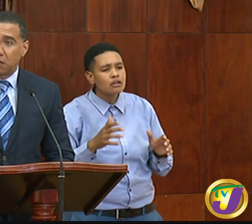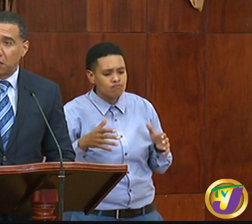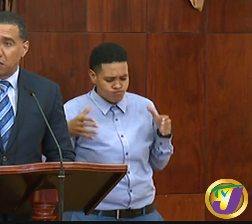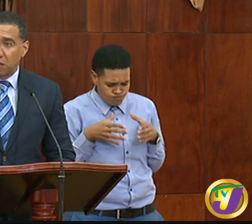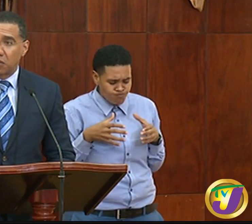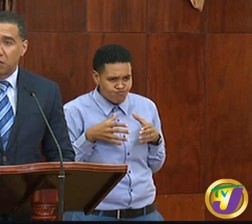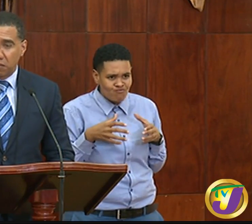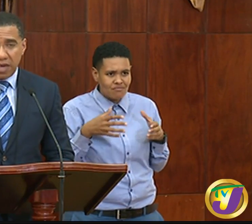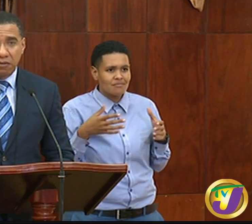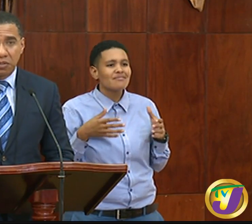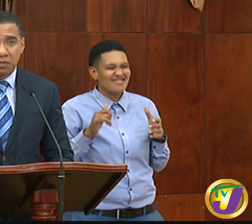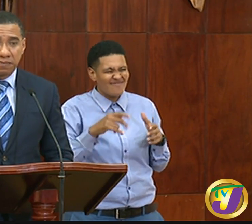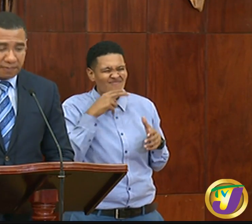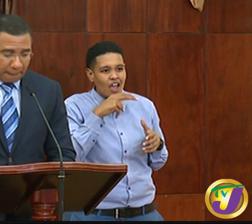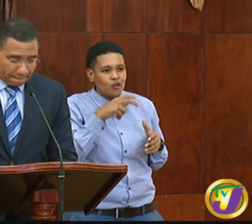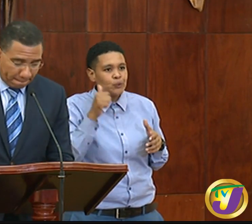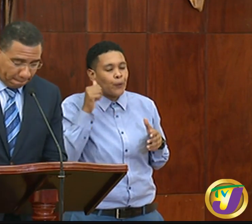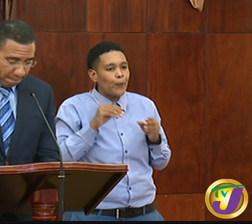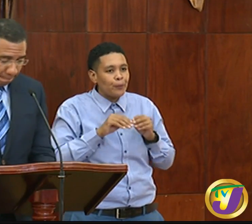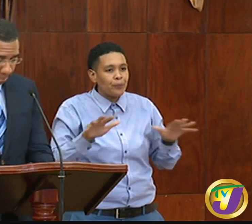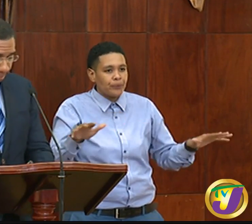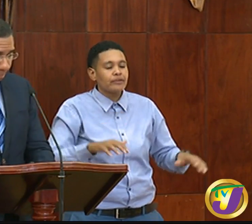contain this virus.